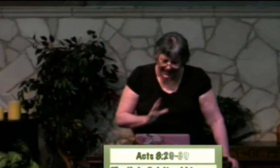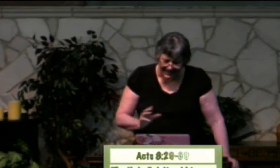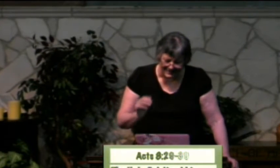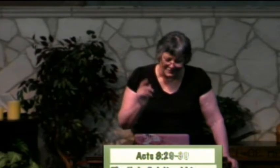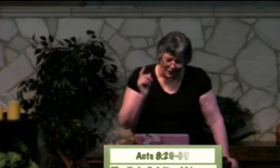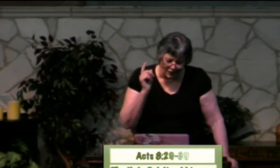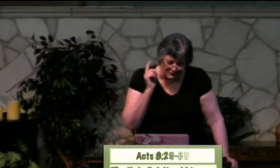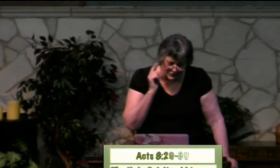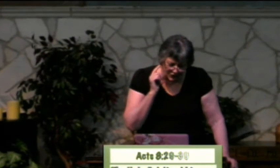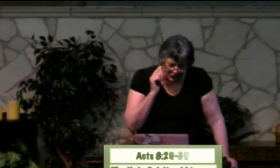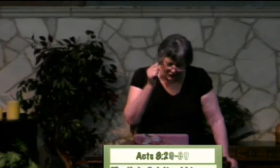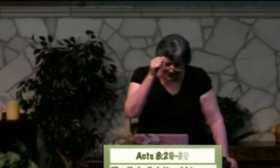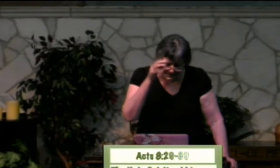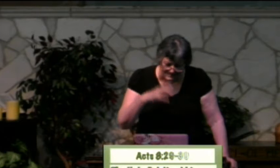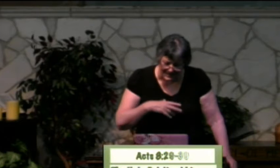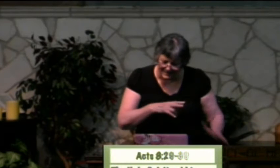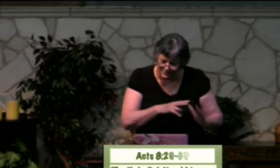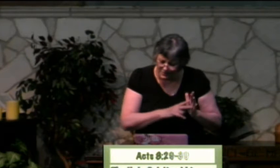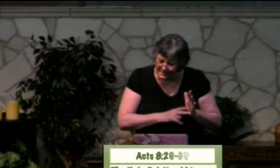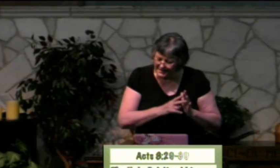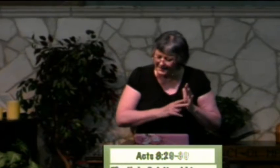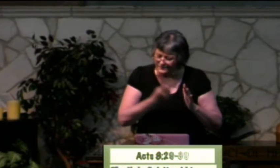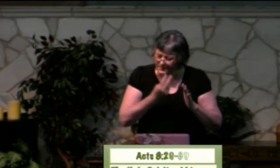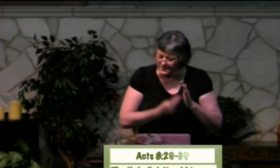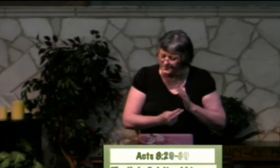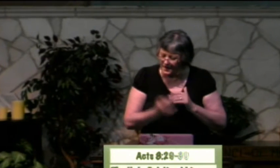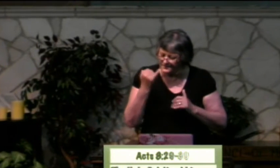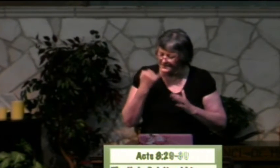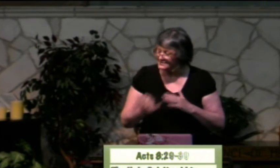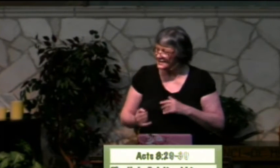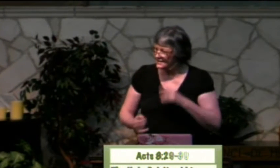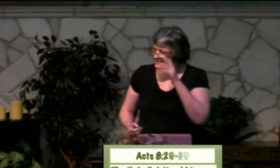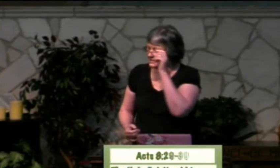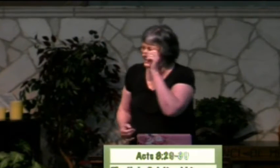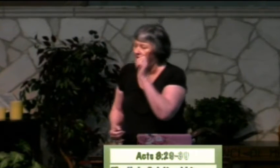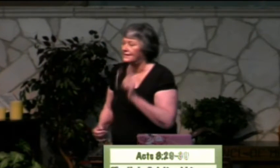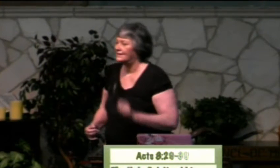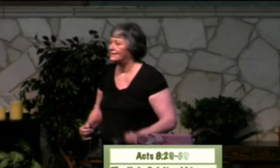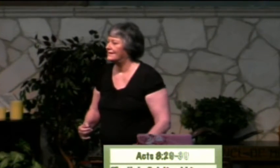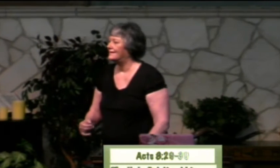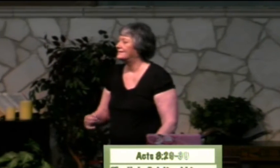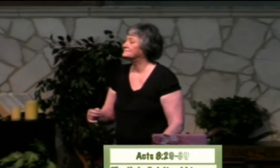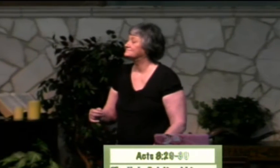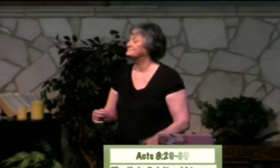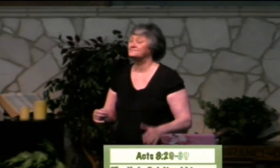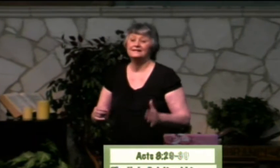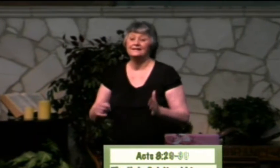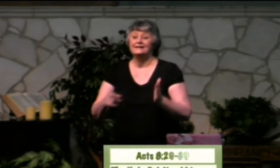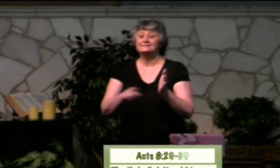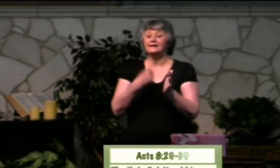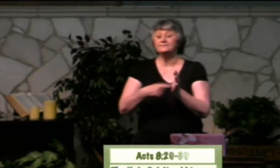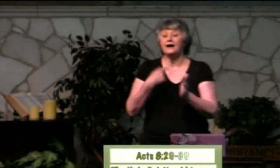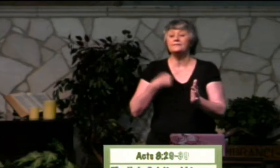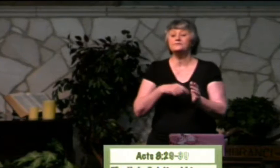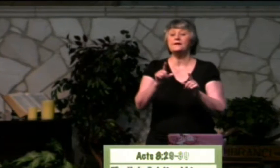And overheard the man reading from the prophet Isaiah. Sometimes we